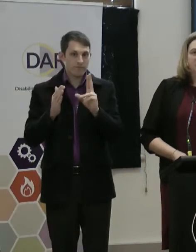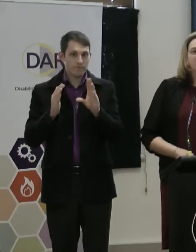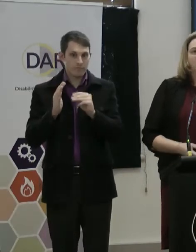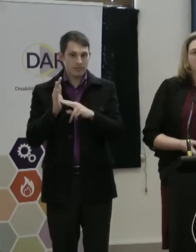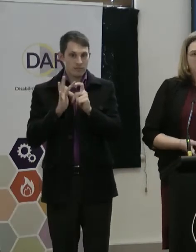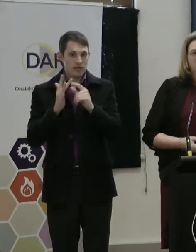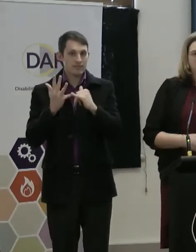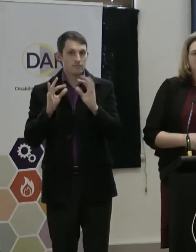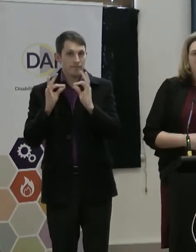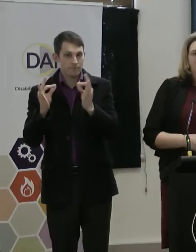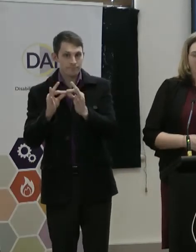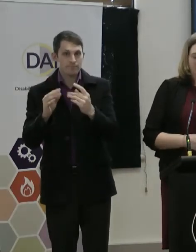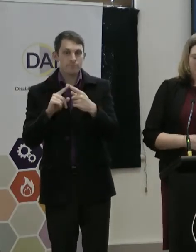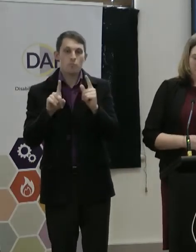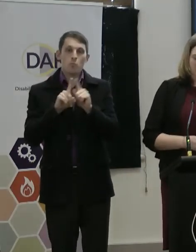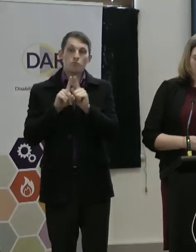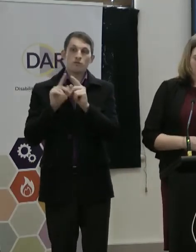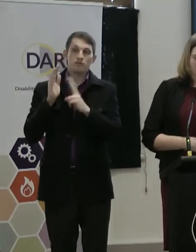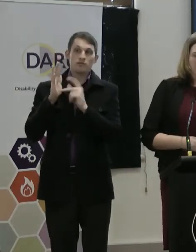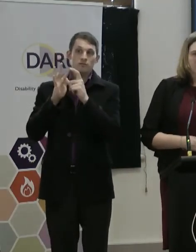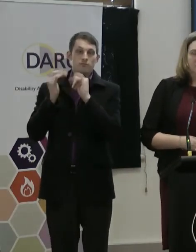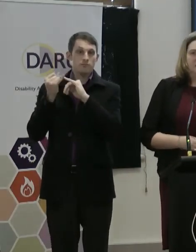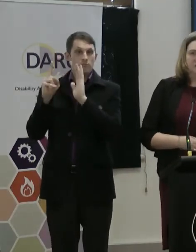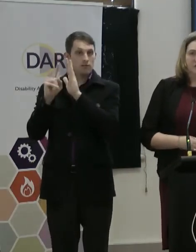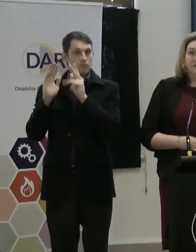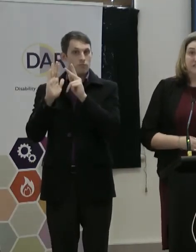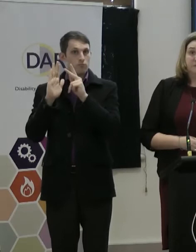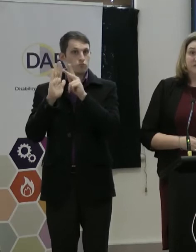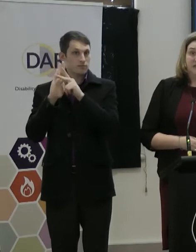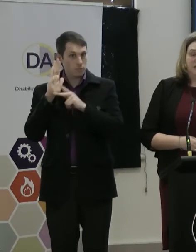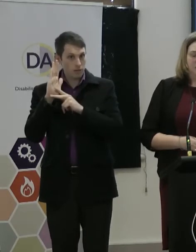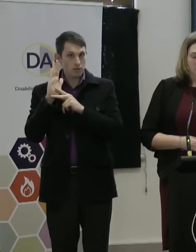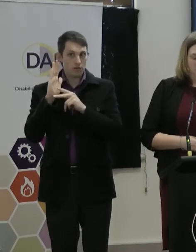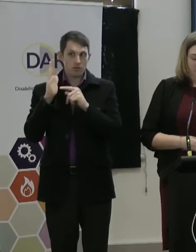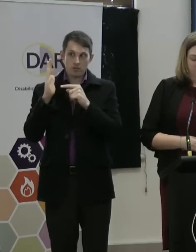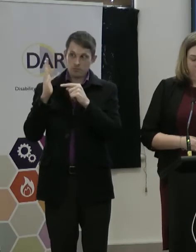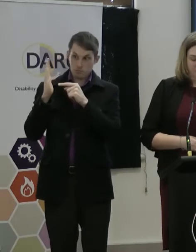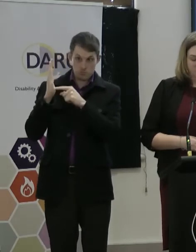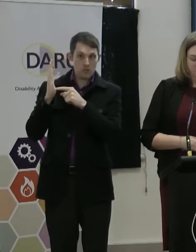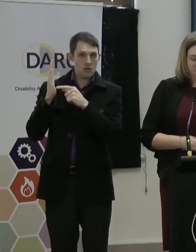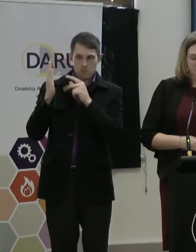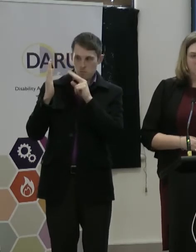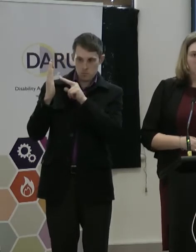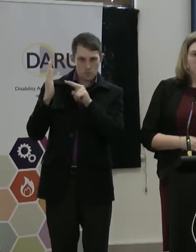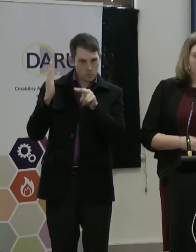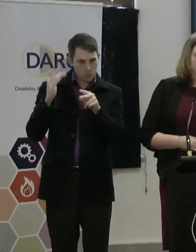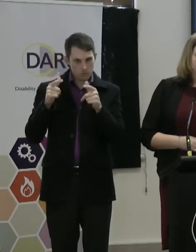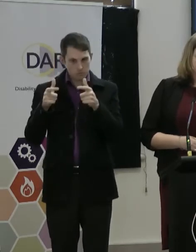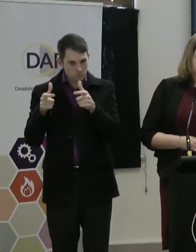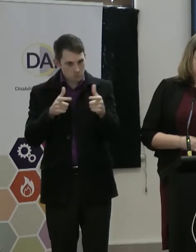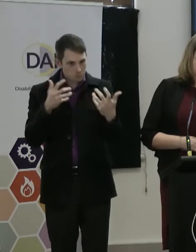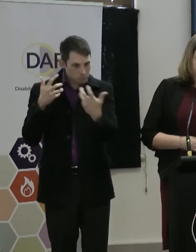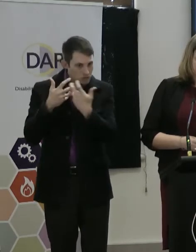and then support the principles of the NDIS as a whole to ensure that participants are getting choice and control